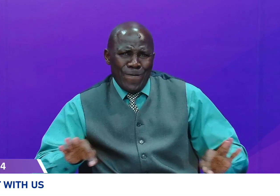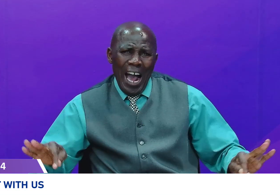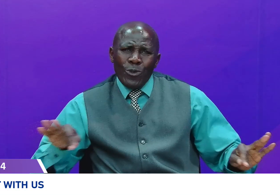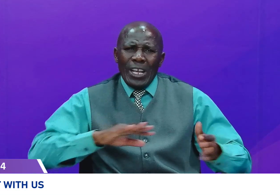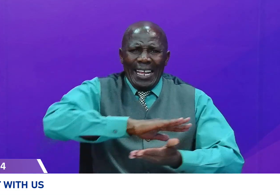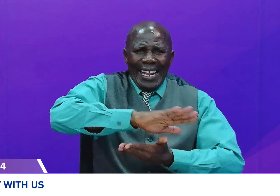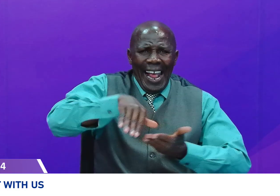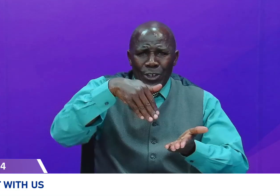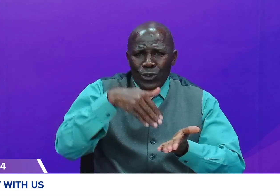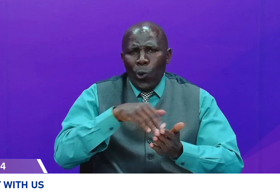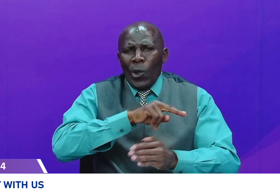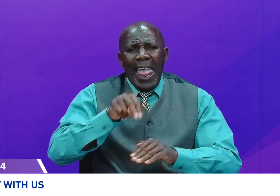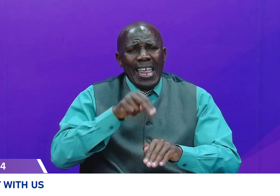According to the president, the